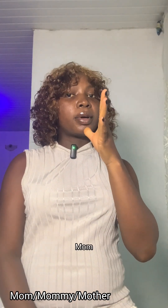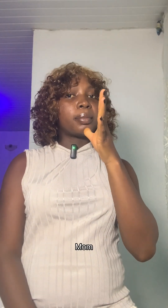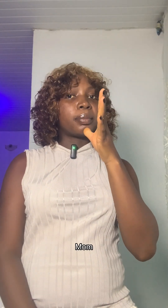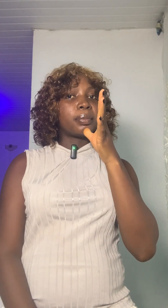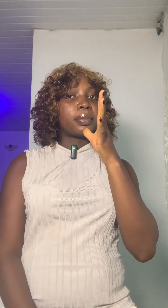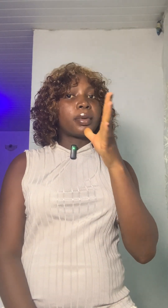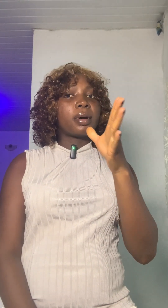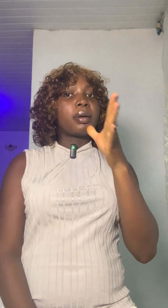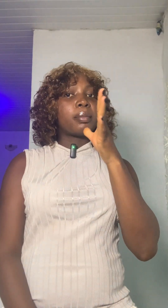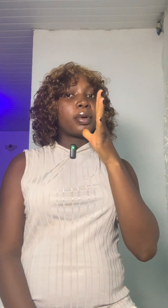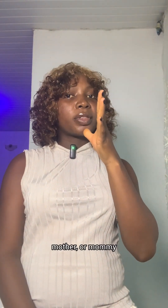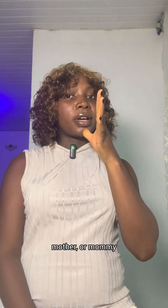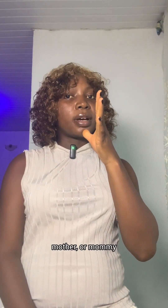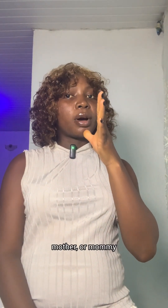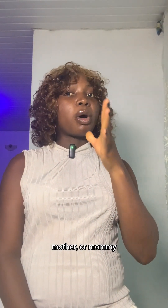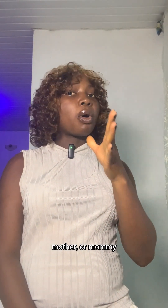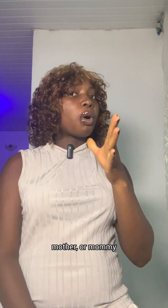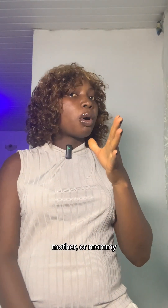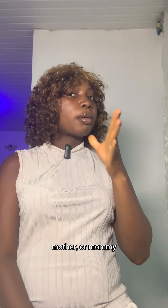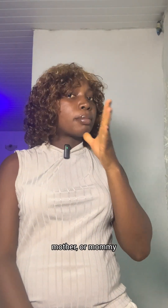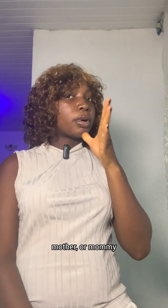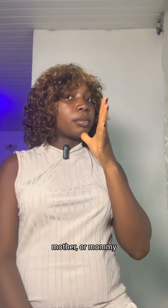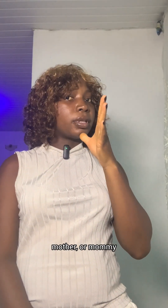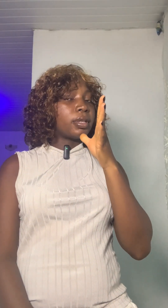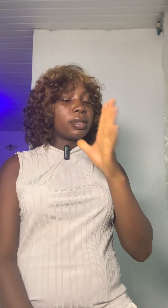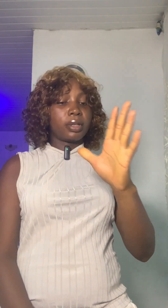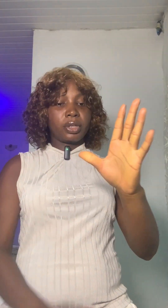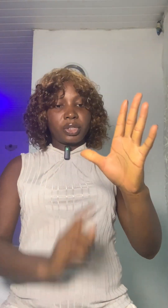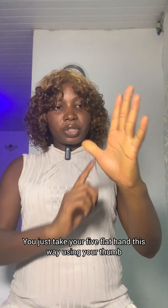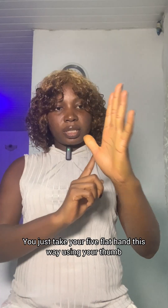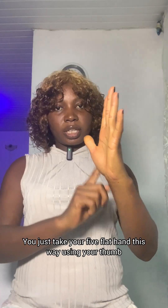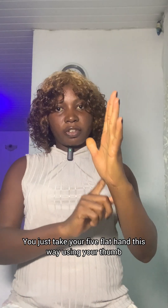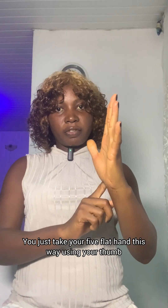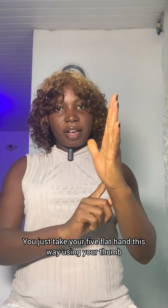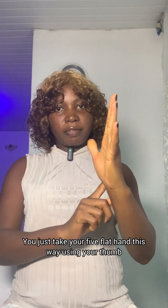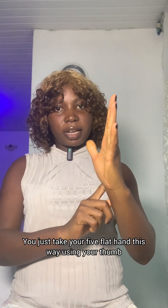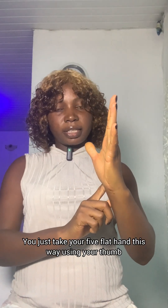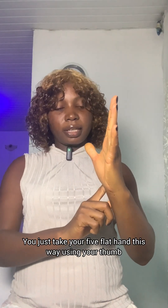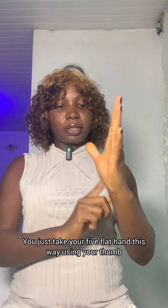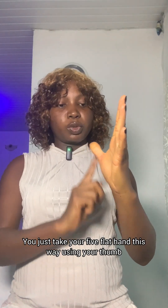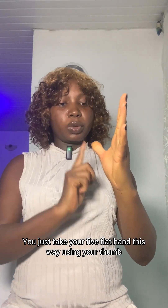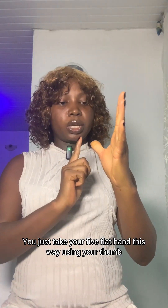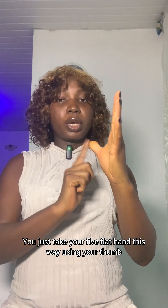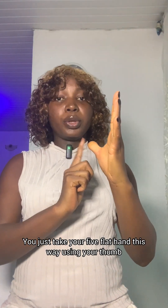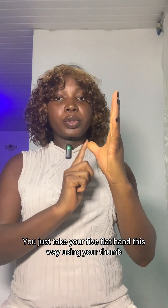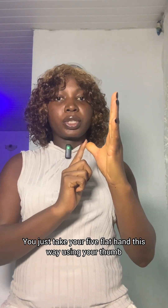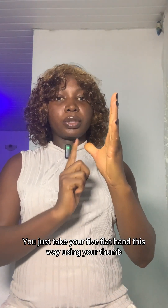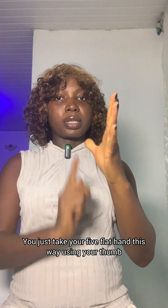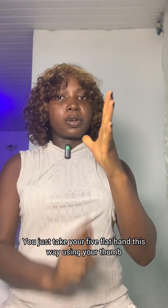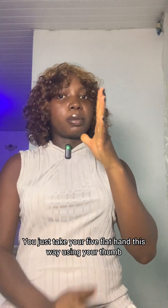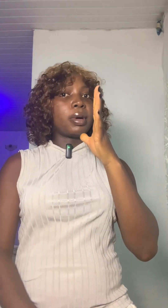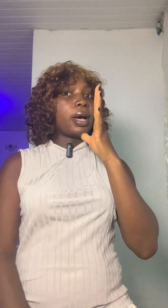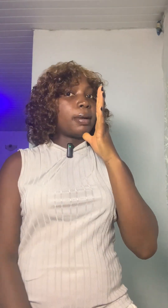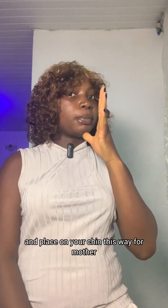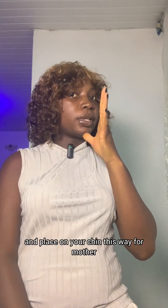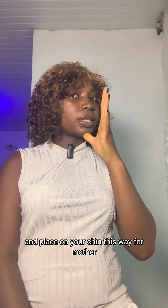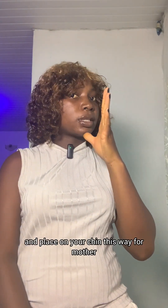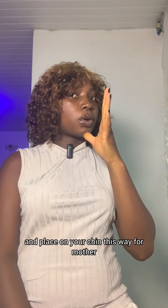mom, mother, or mommy. You just take your 5 flat hand this way, using your thumb, and place on